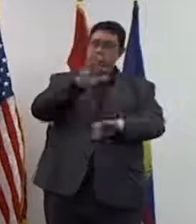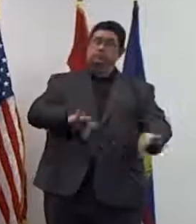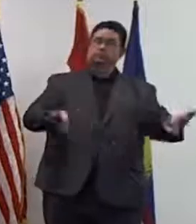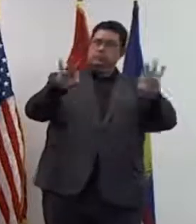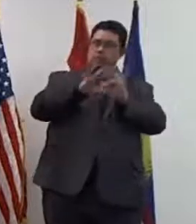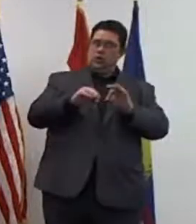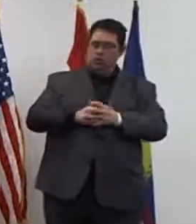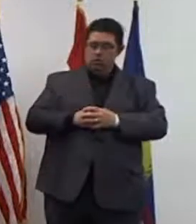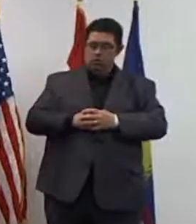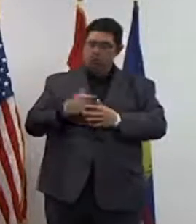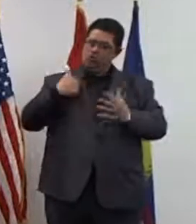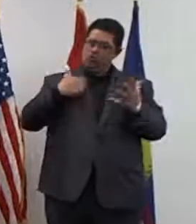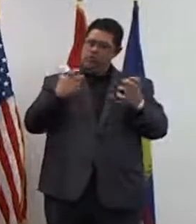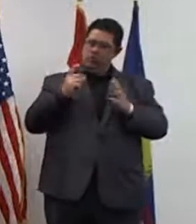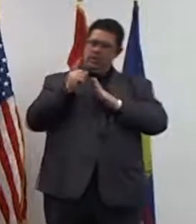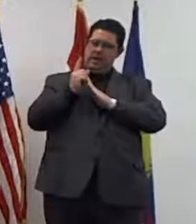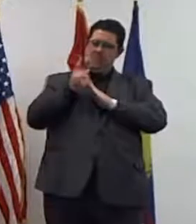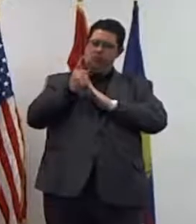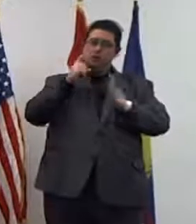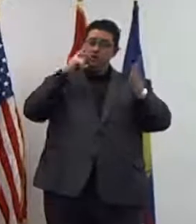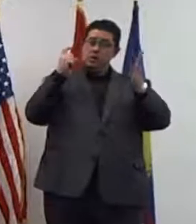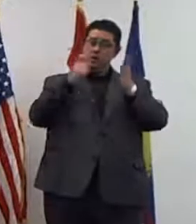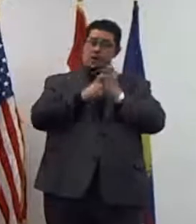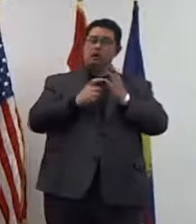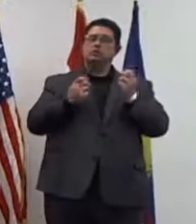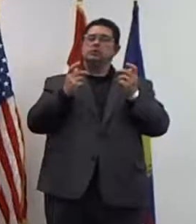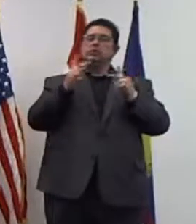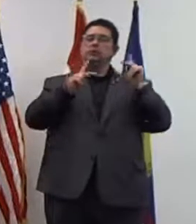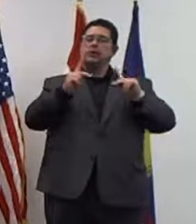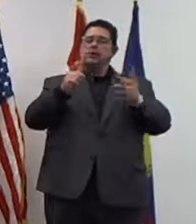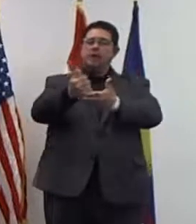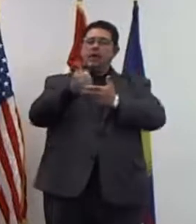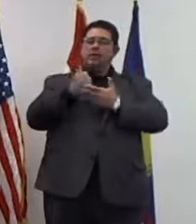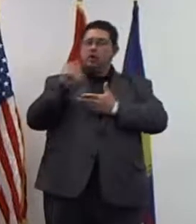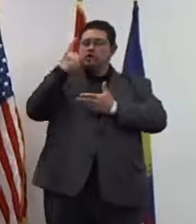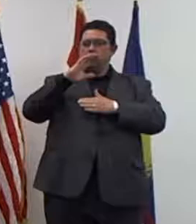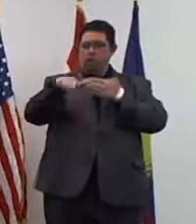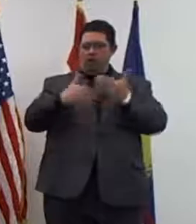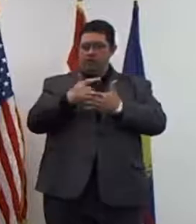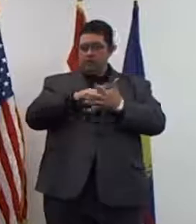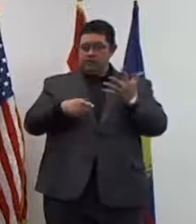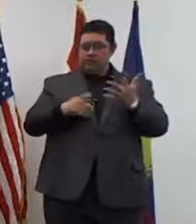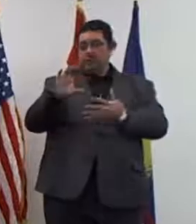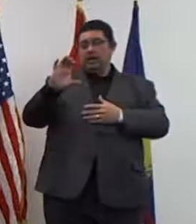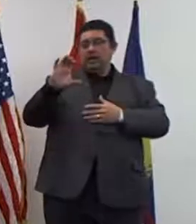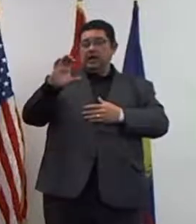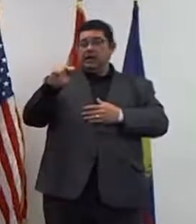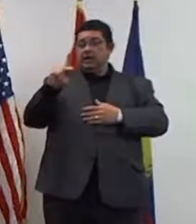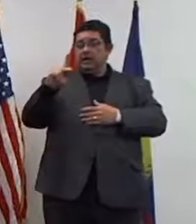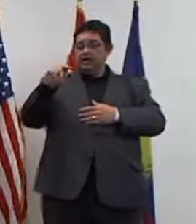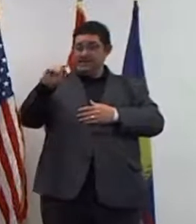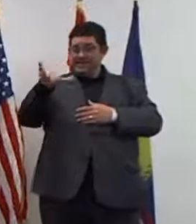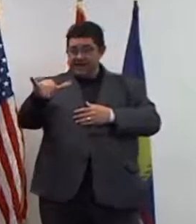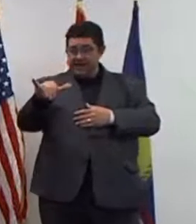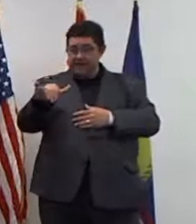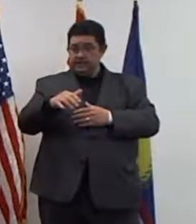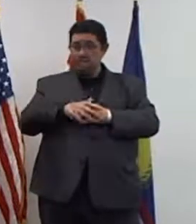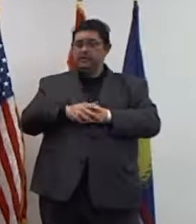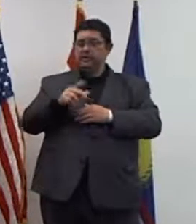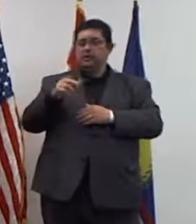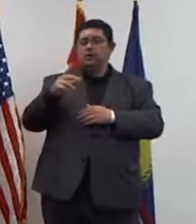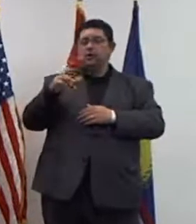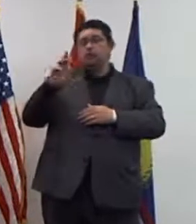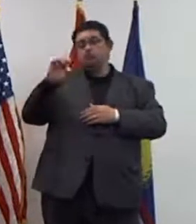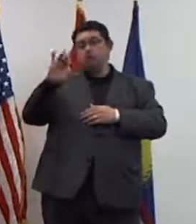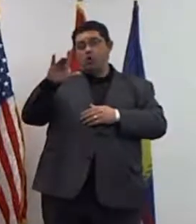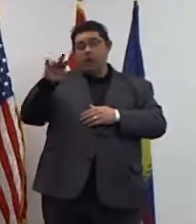like to take a moment to acknowledge a couple of folks who've really helped us in our understanding of all of this. Katie Kaufman and Alicia Lanier of Ready by 21,